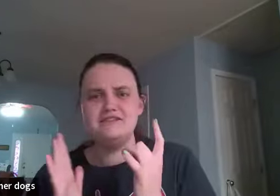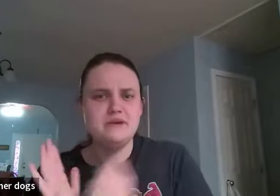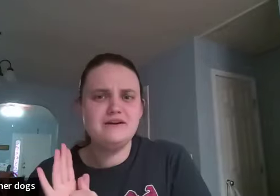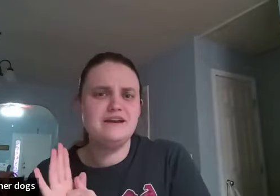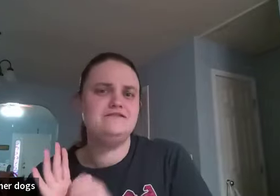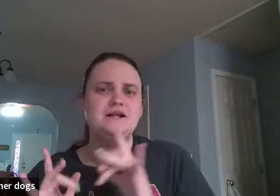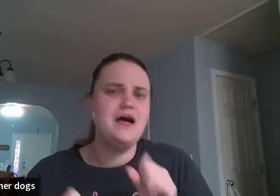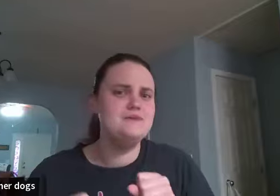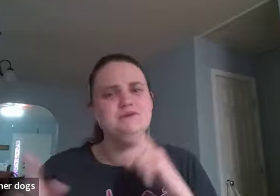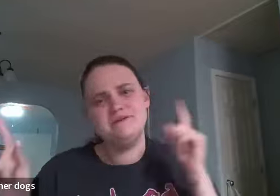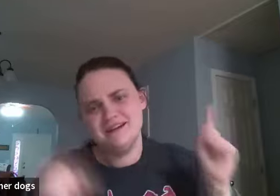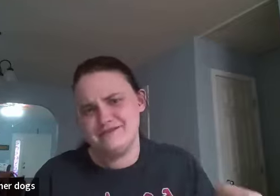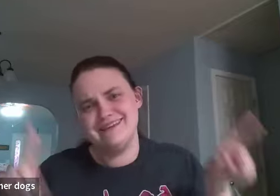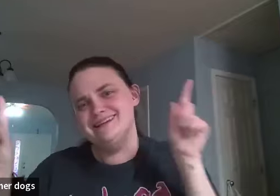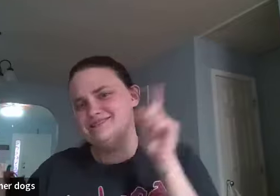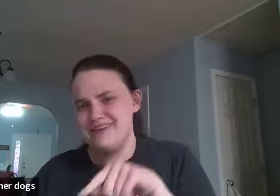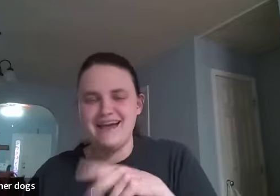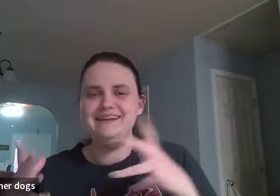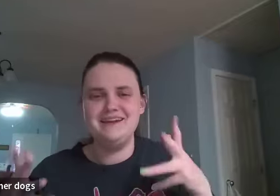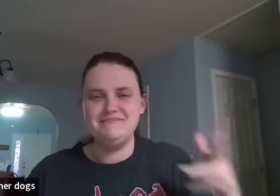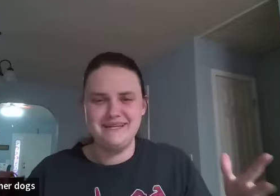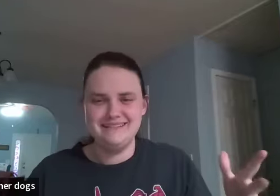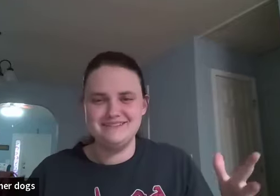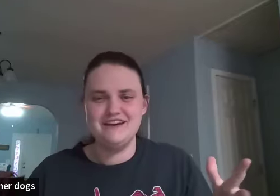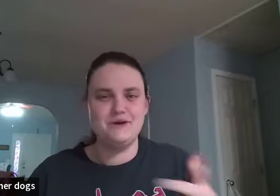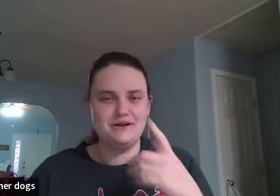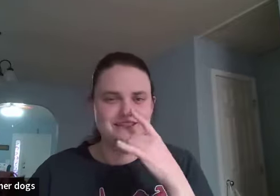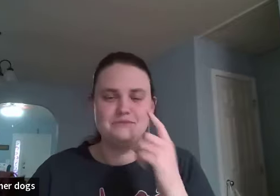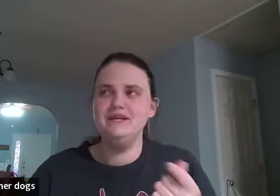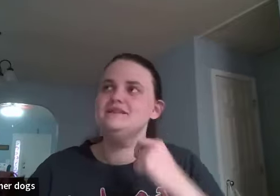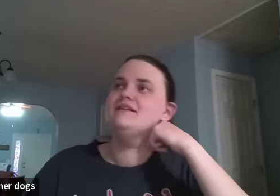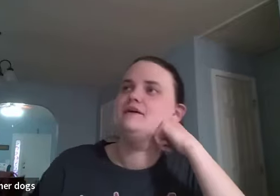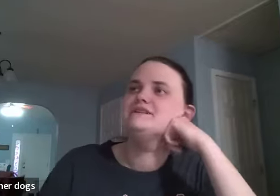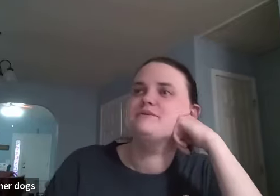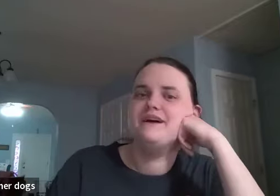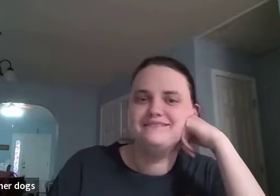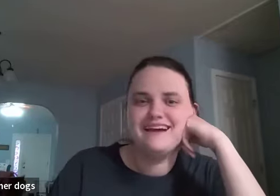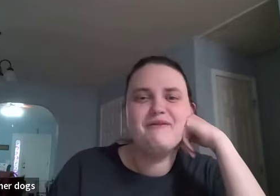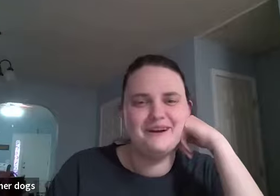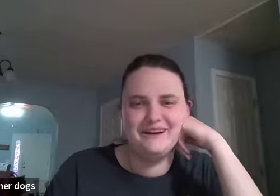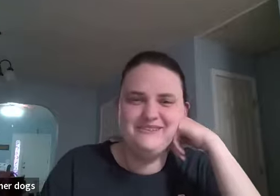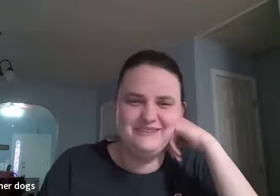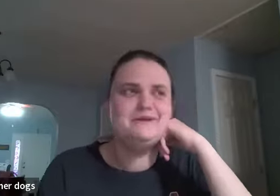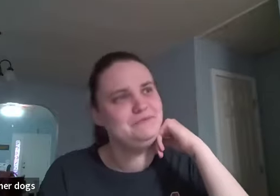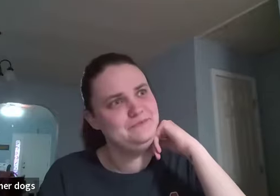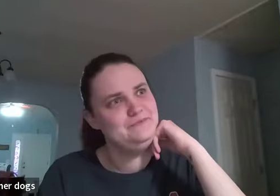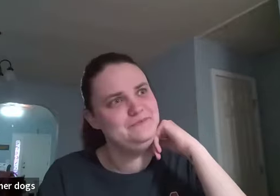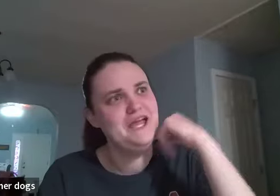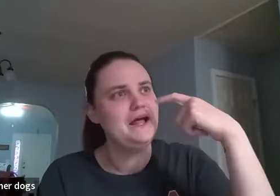eighth period for clubs? What are we gonna do for this or that? Like, not even big deal stuff, but our kids are immediately like, what's going on? I want to know. And I'm like, y'all